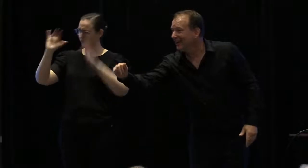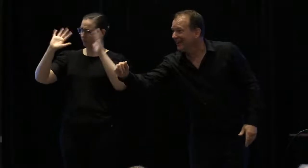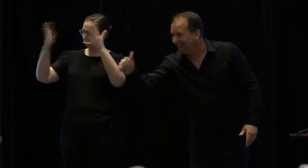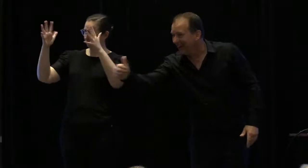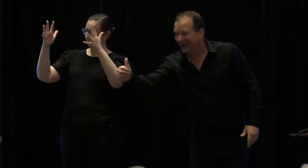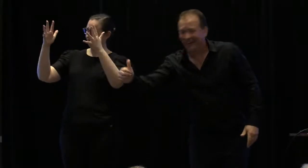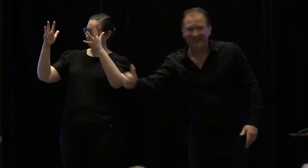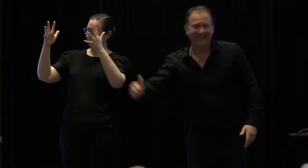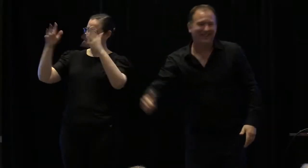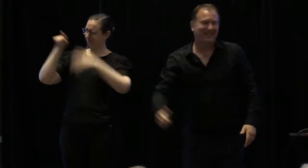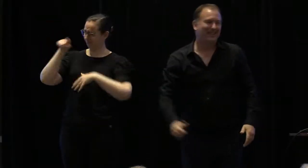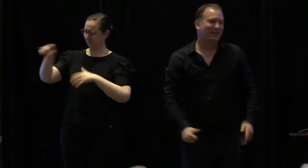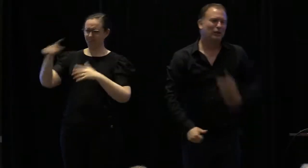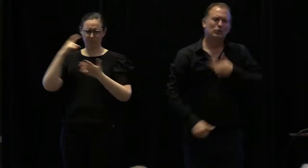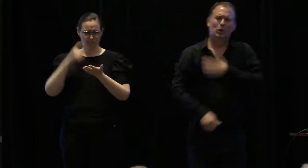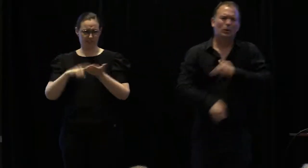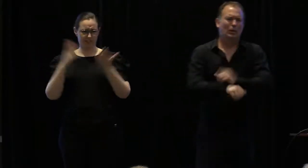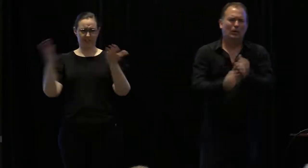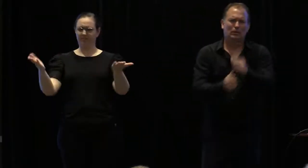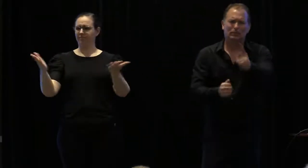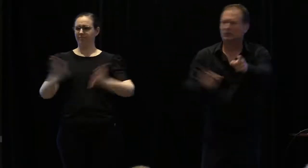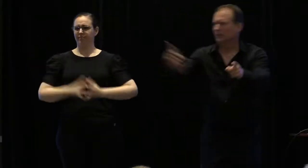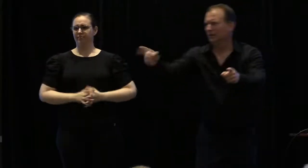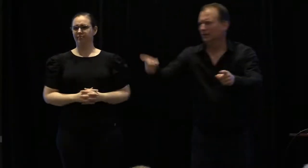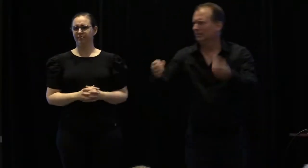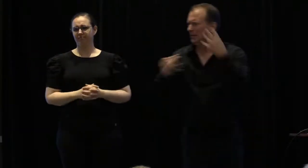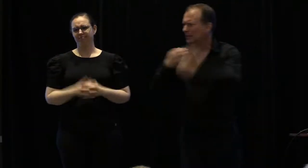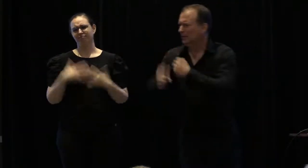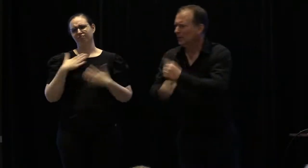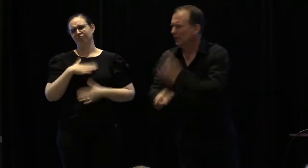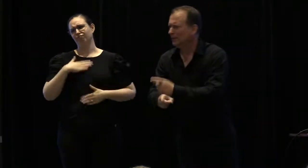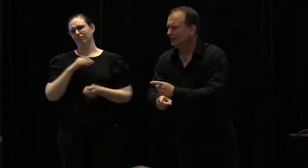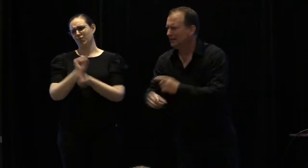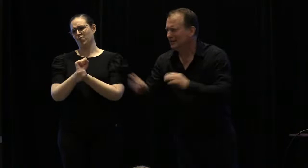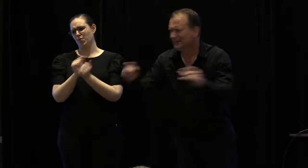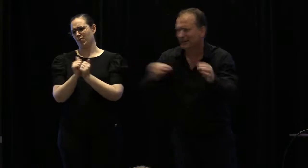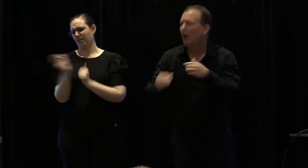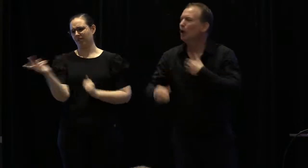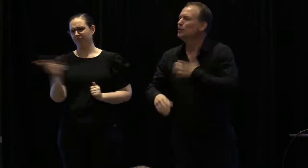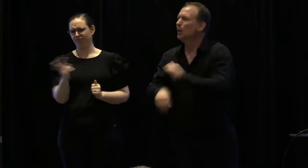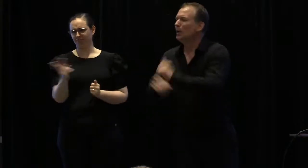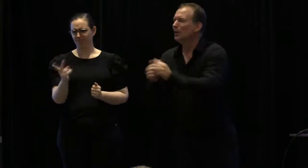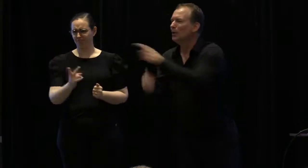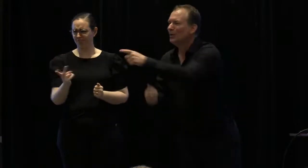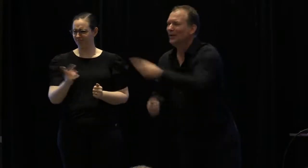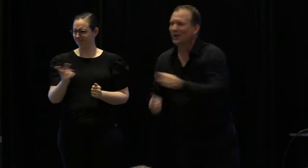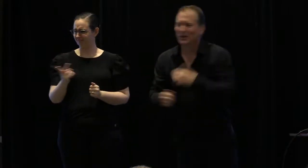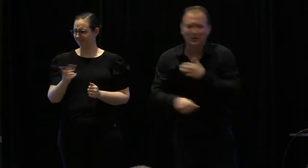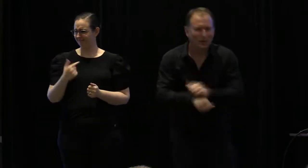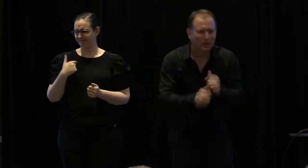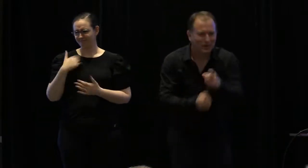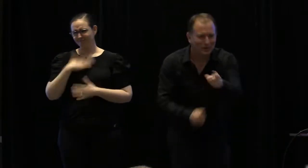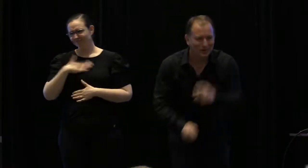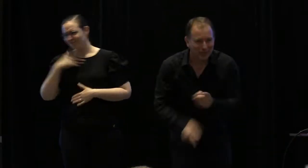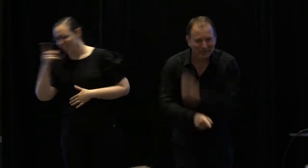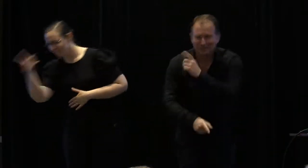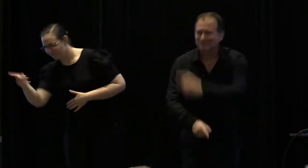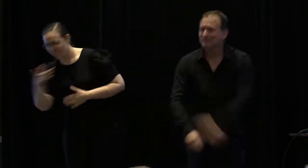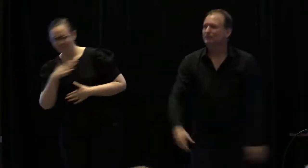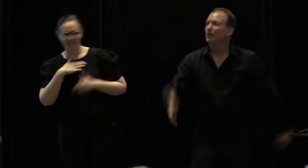And you also, Donna. You two are amazing. Working with you two has been an inspiration.